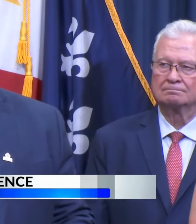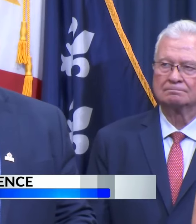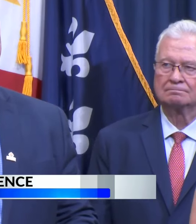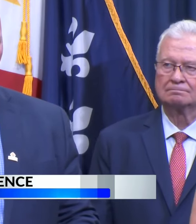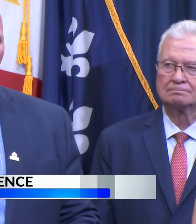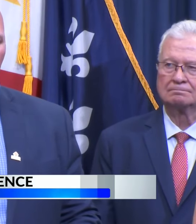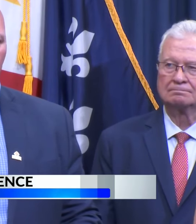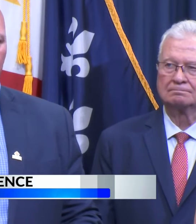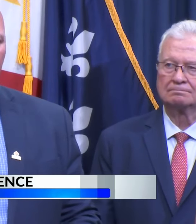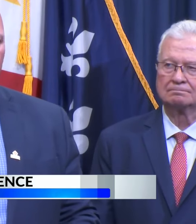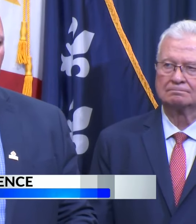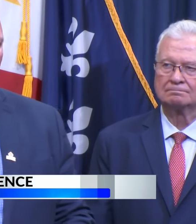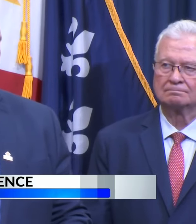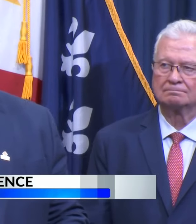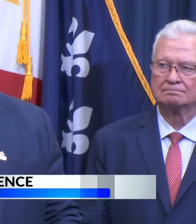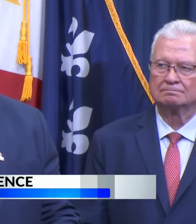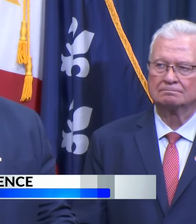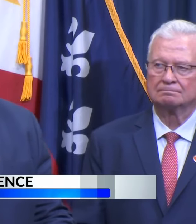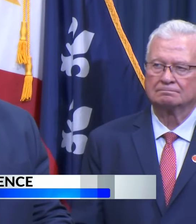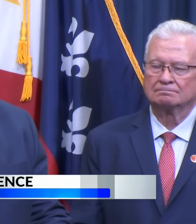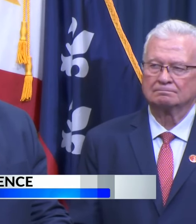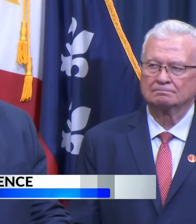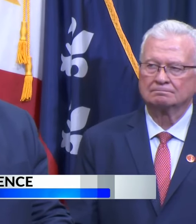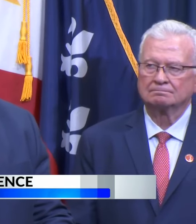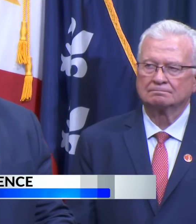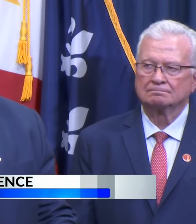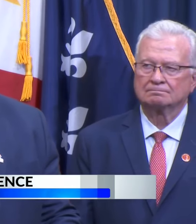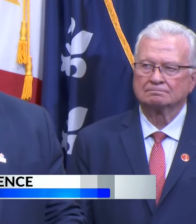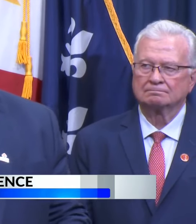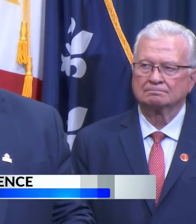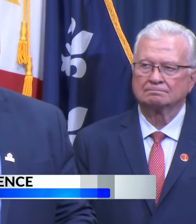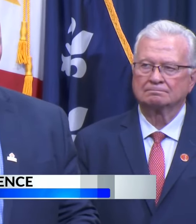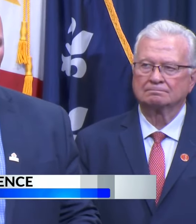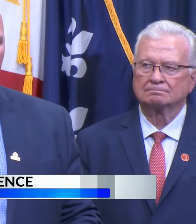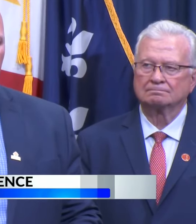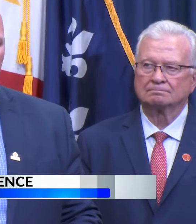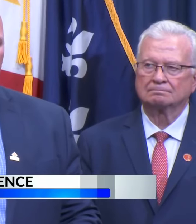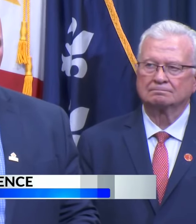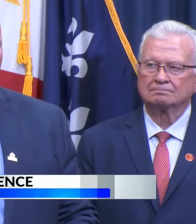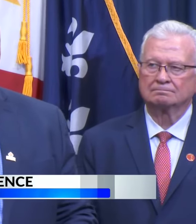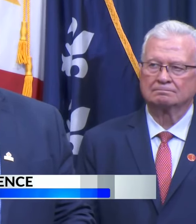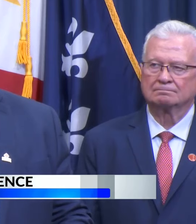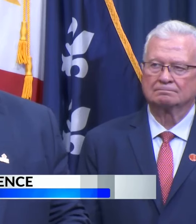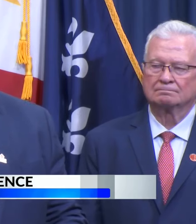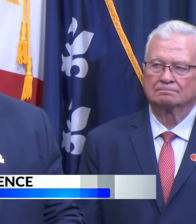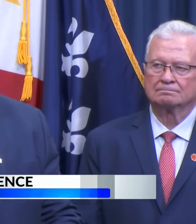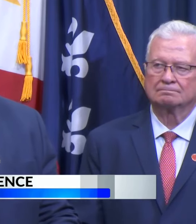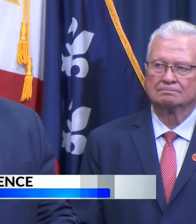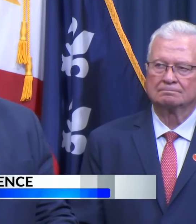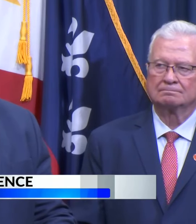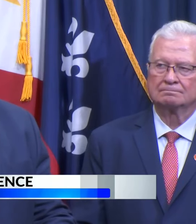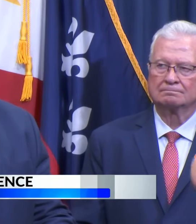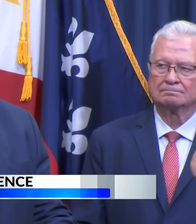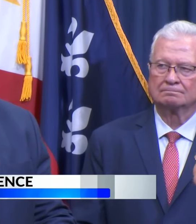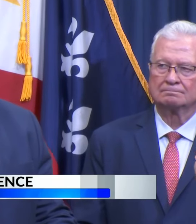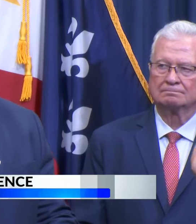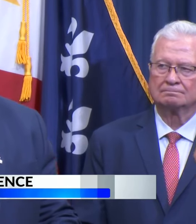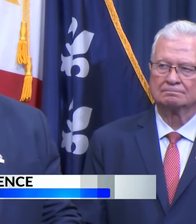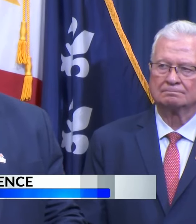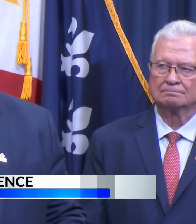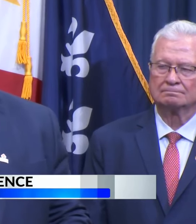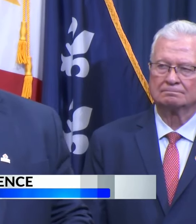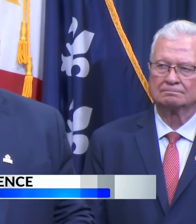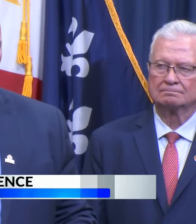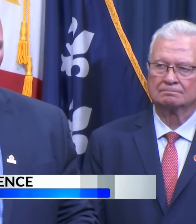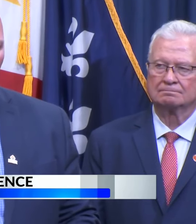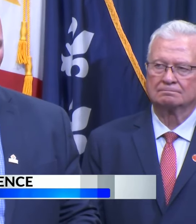be concluding as far as school by noon tomorrow. All students in Lafayette Parish should be at home